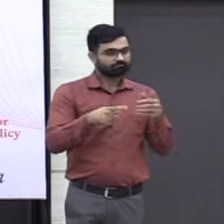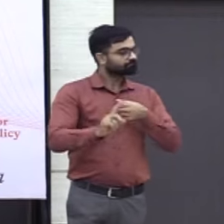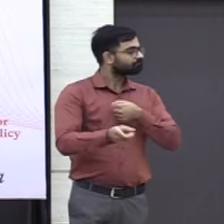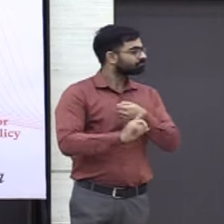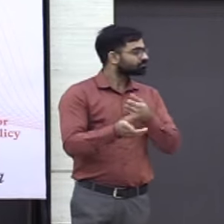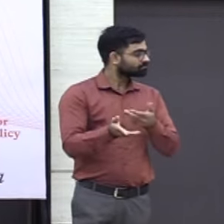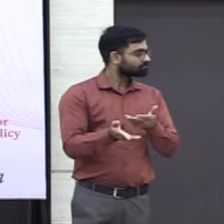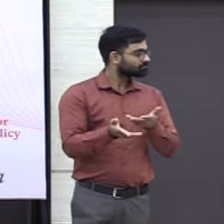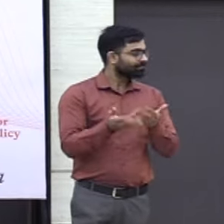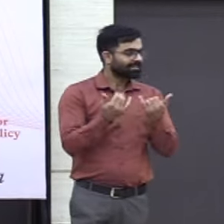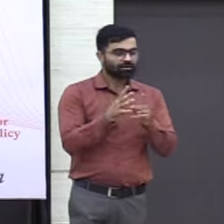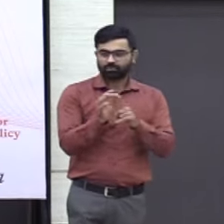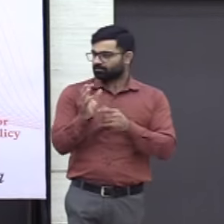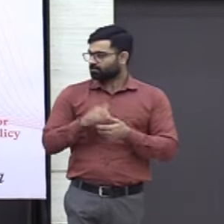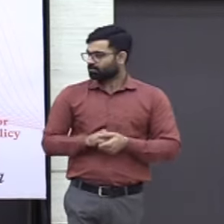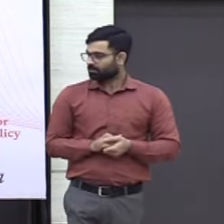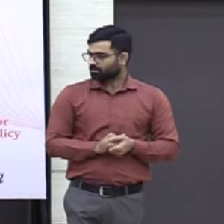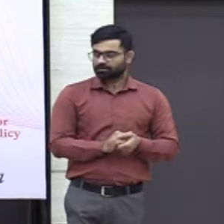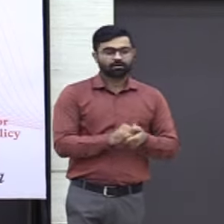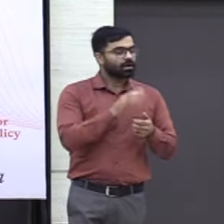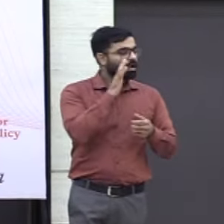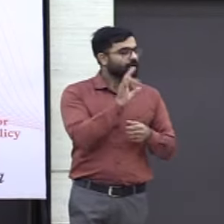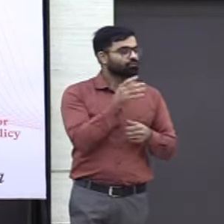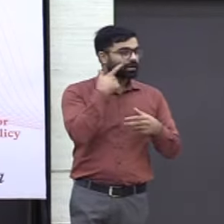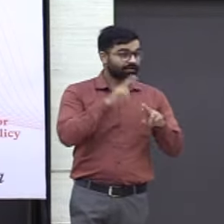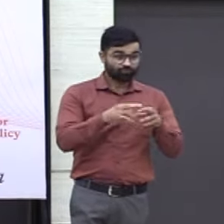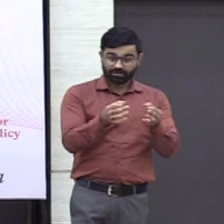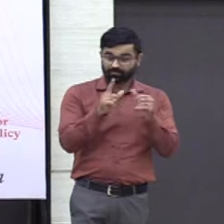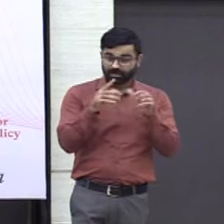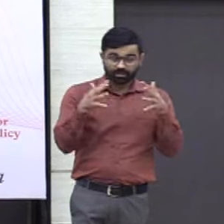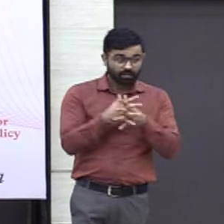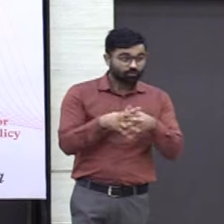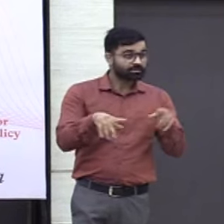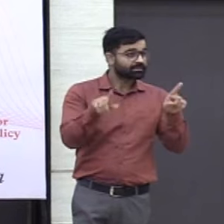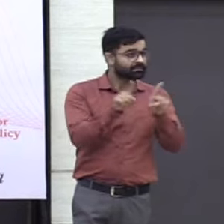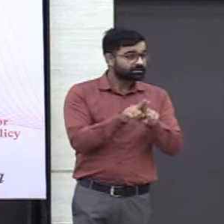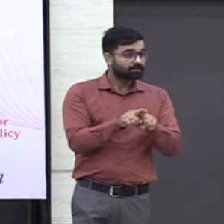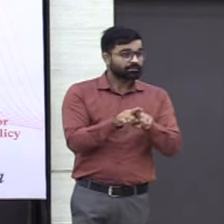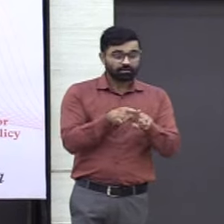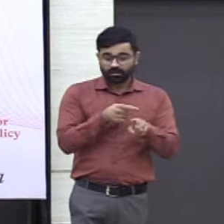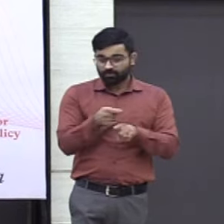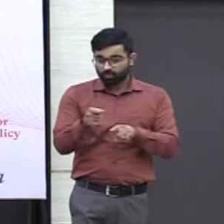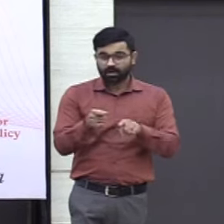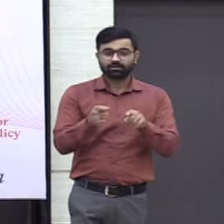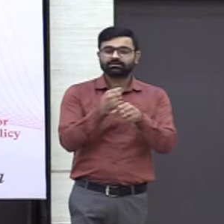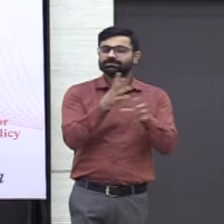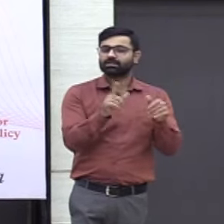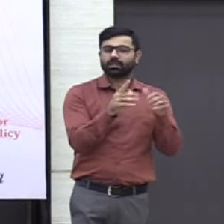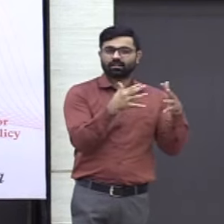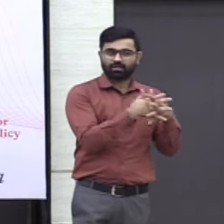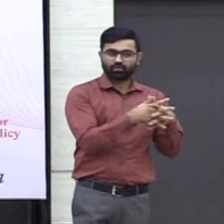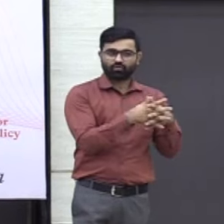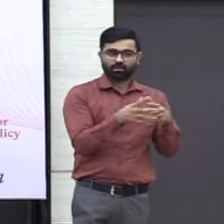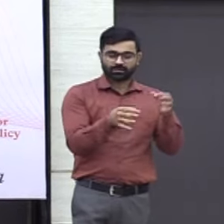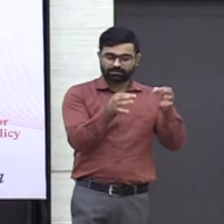that. Nothing wrong with that. The only thing is that if you have a special law and you have the same, for the same offense you have a general law,